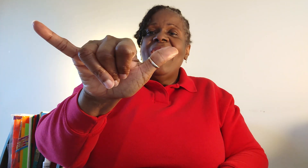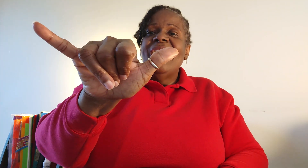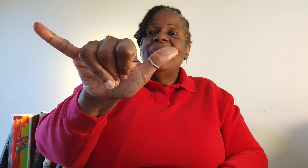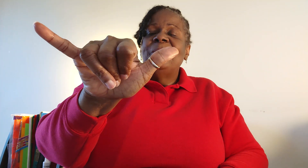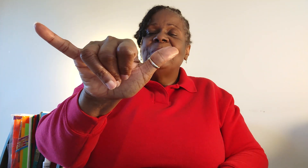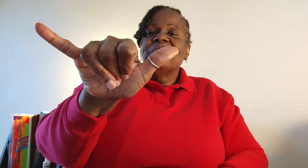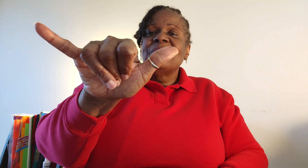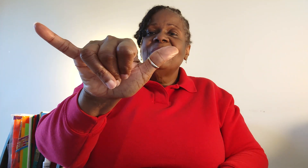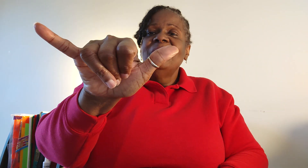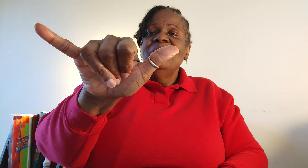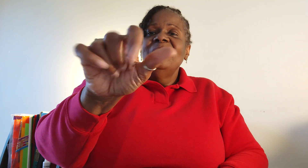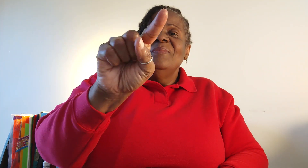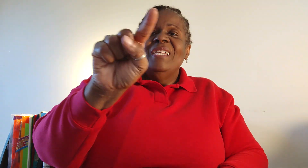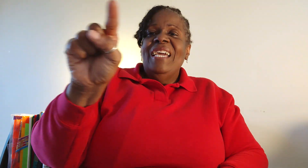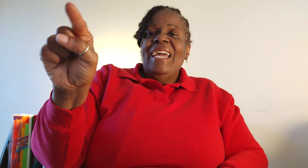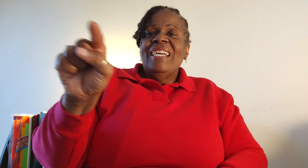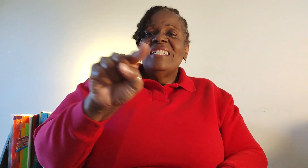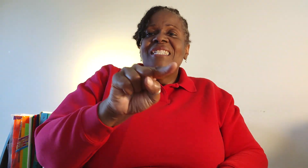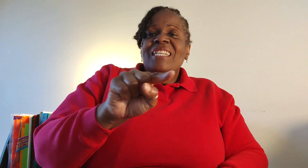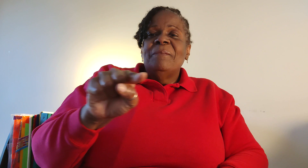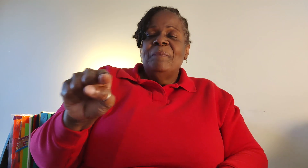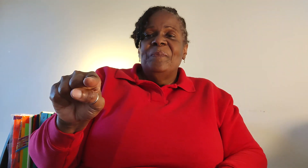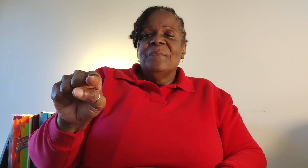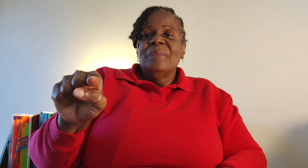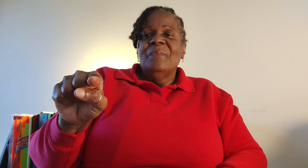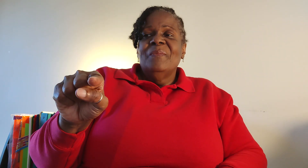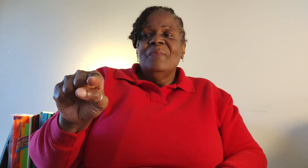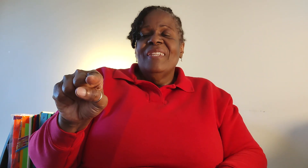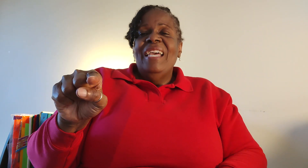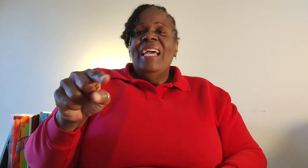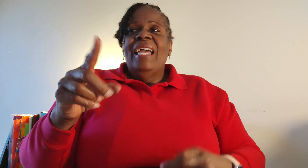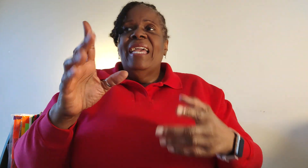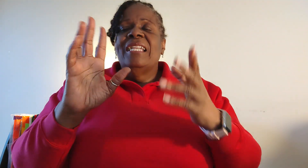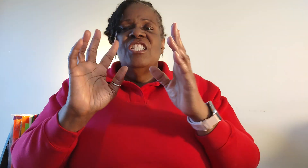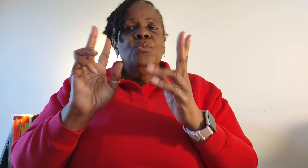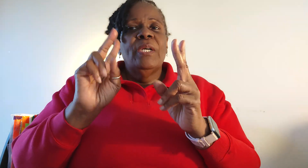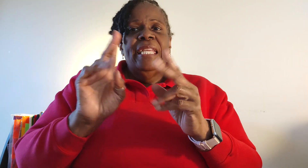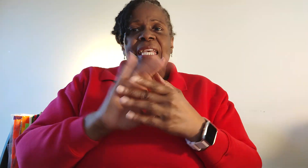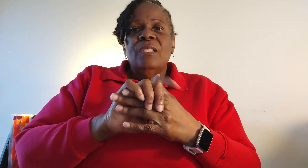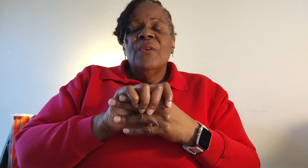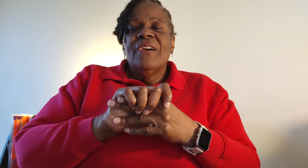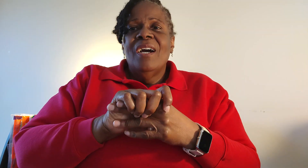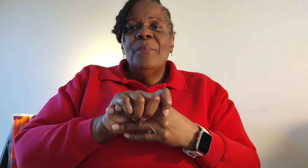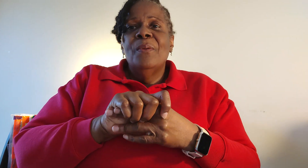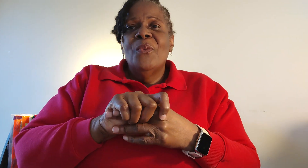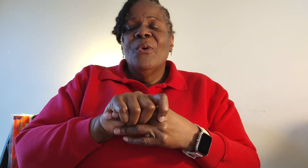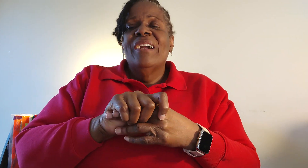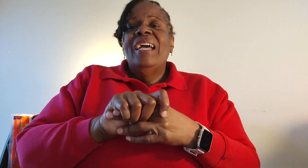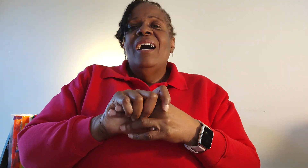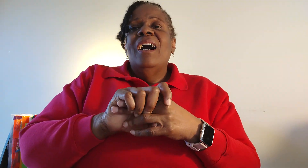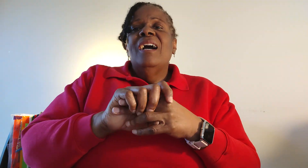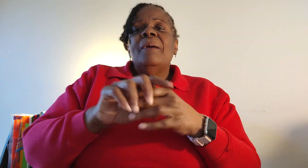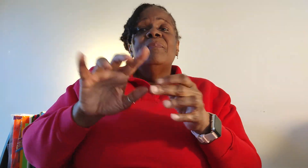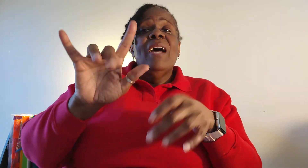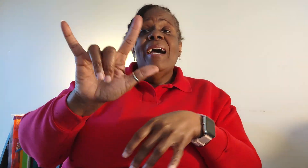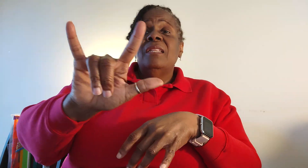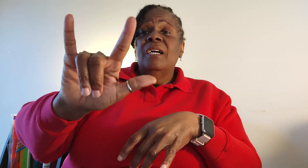Y, and Z. And just want to end with a couple more. I love